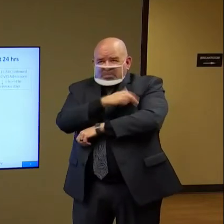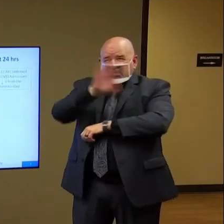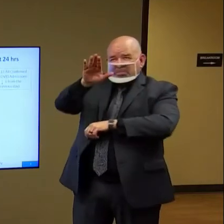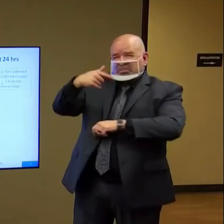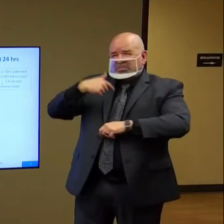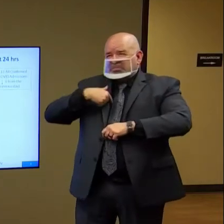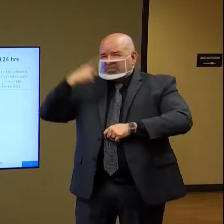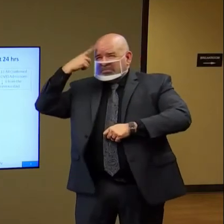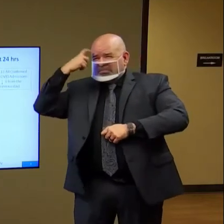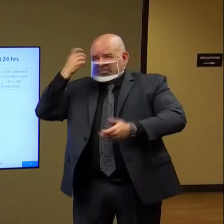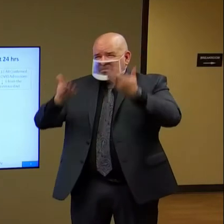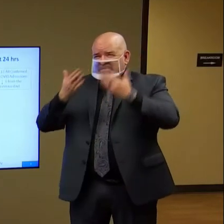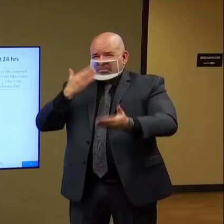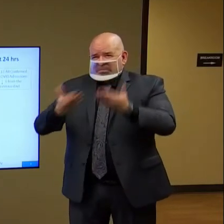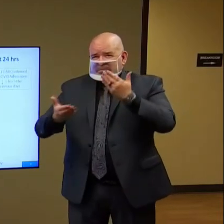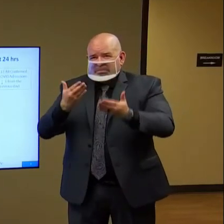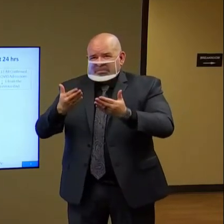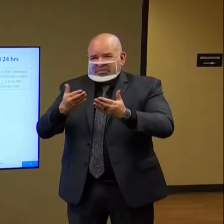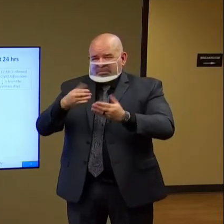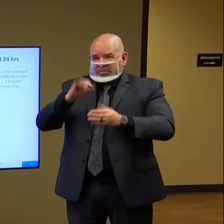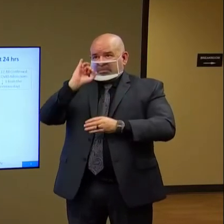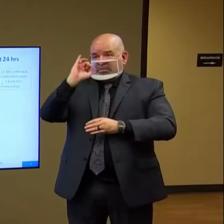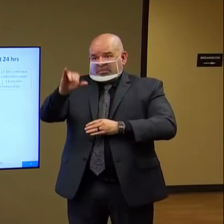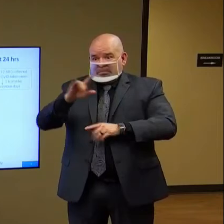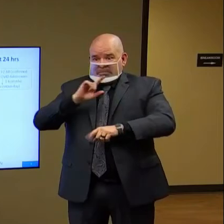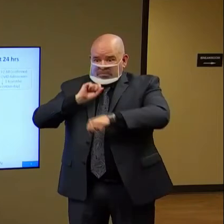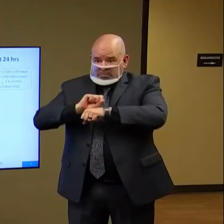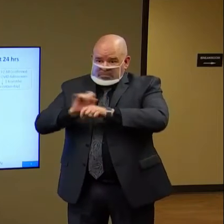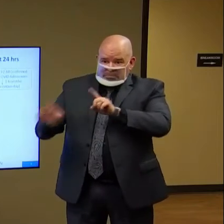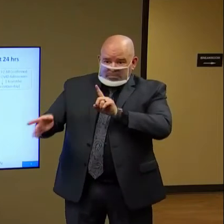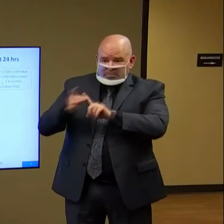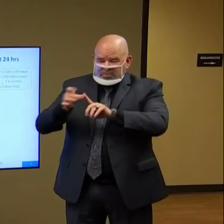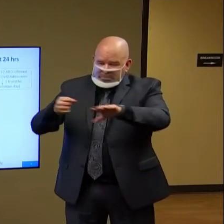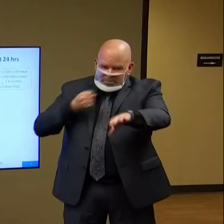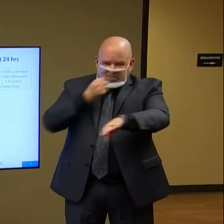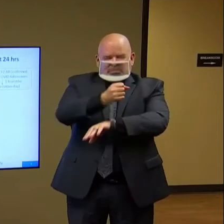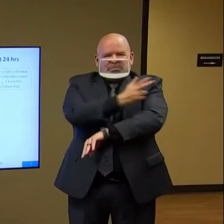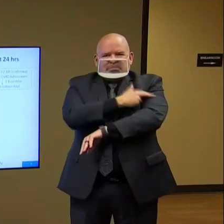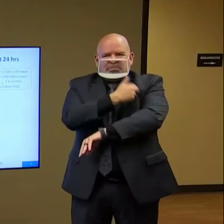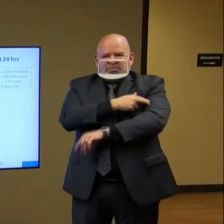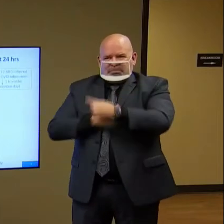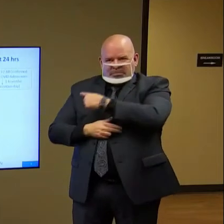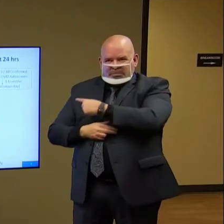see now in the most recent several days starting to tick back up again.